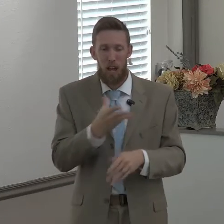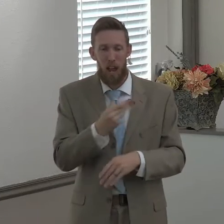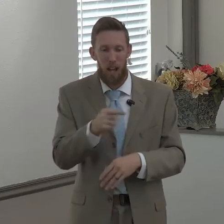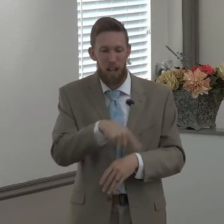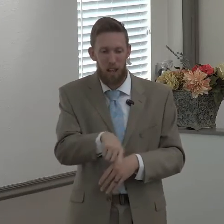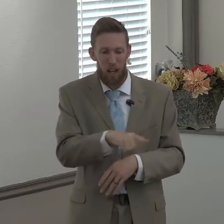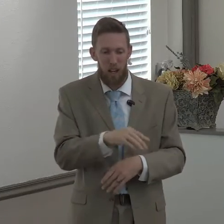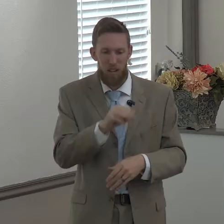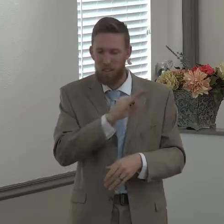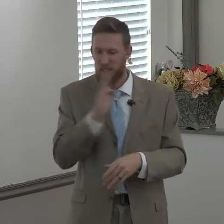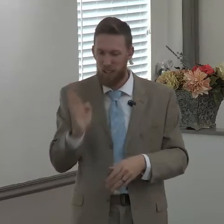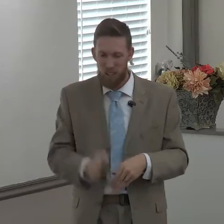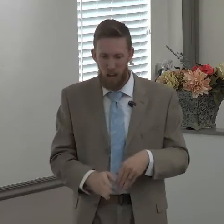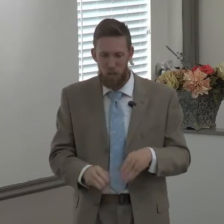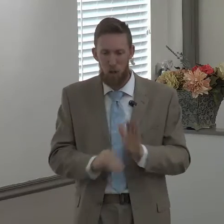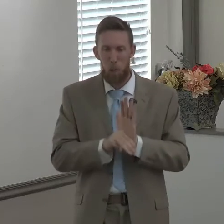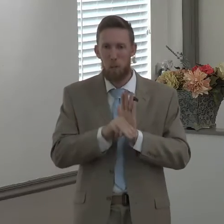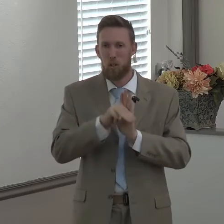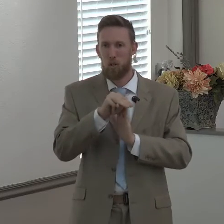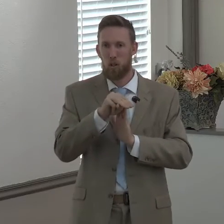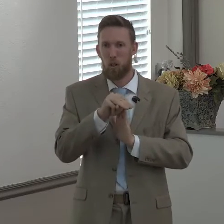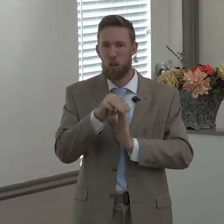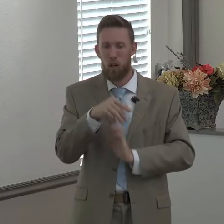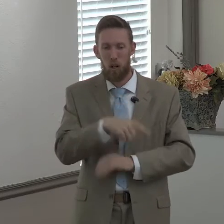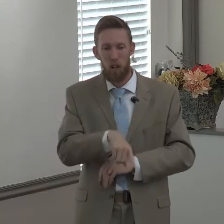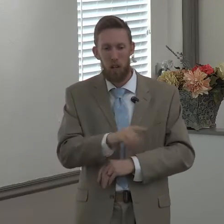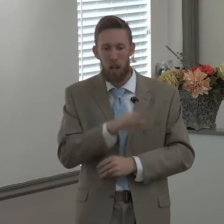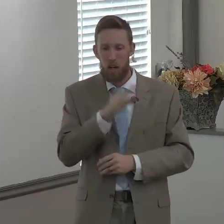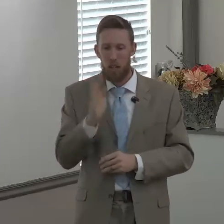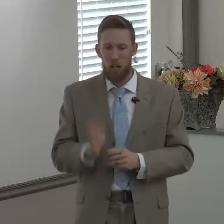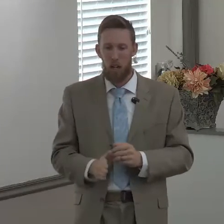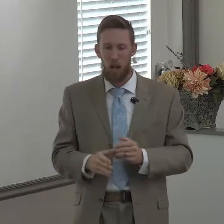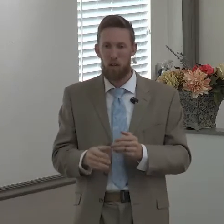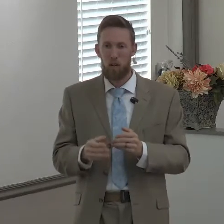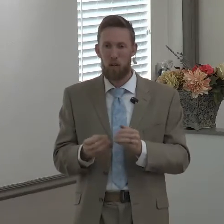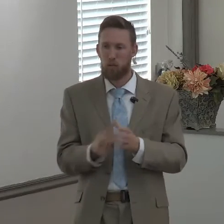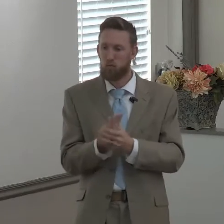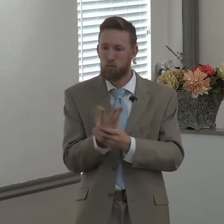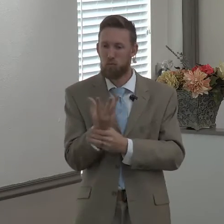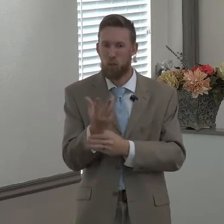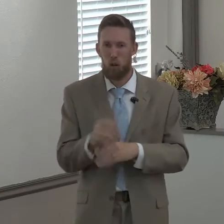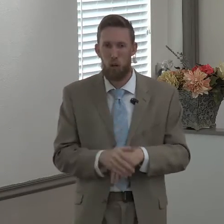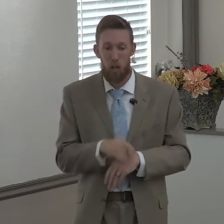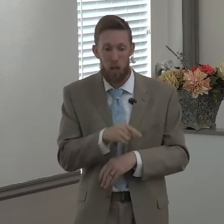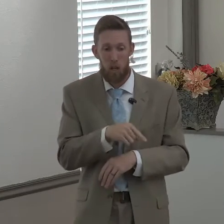who are just babes and they act like babies and they never grow up.